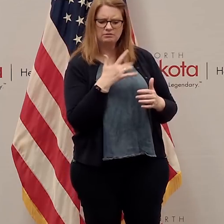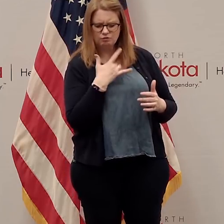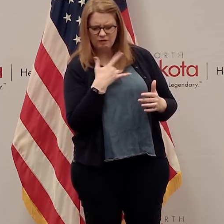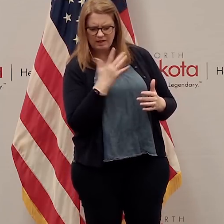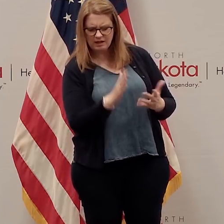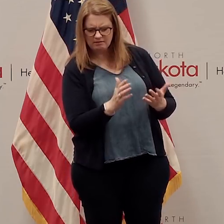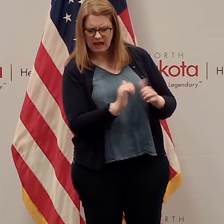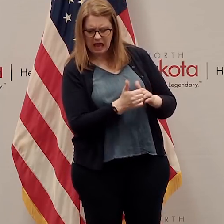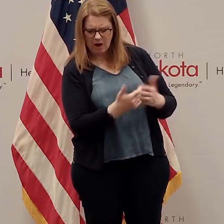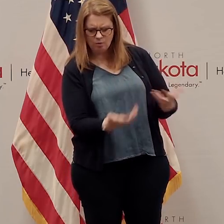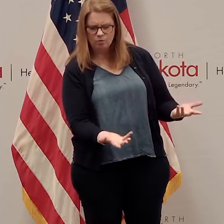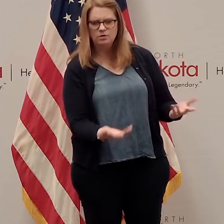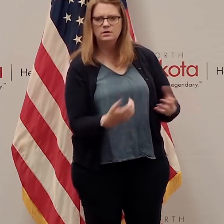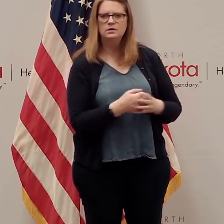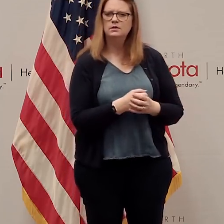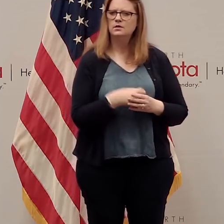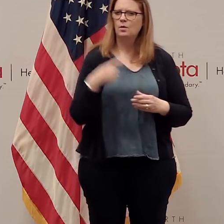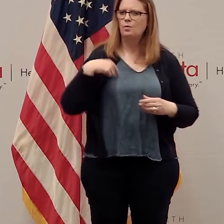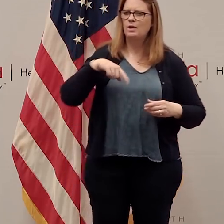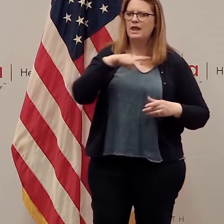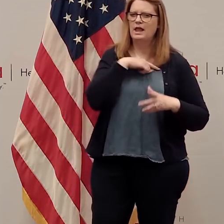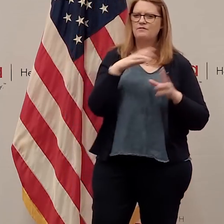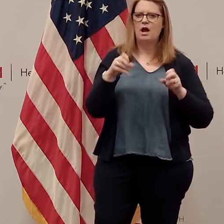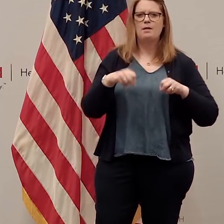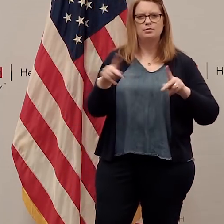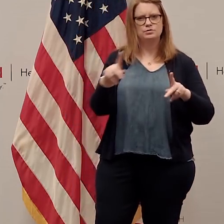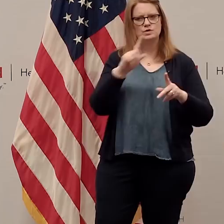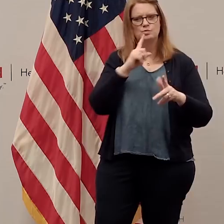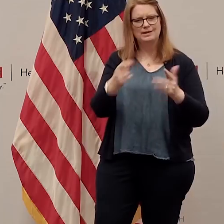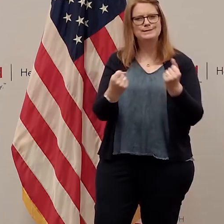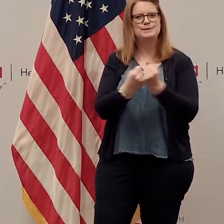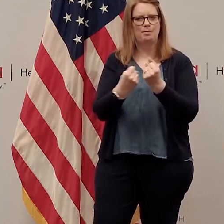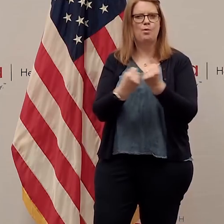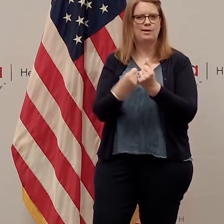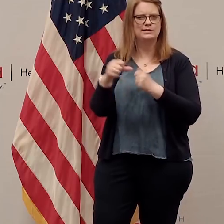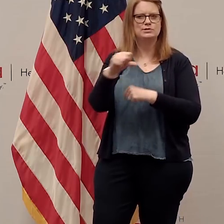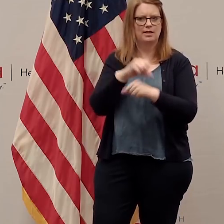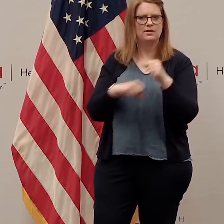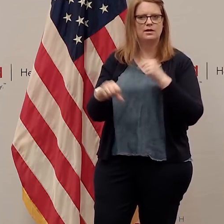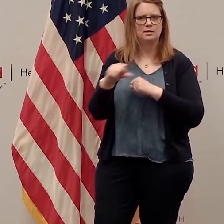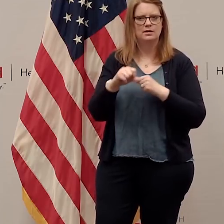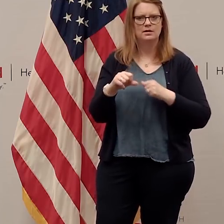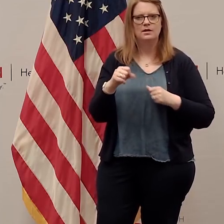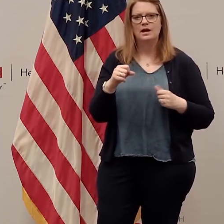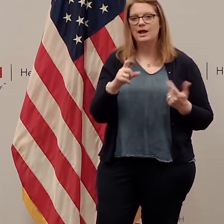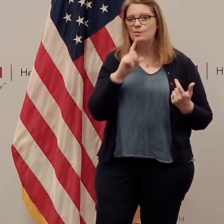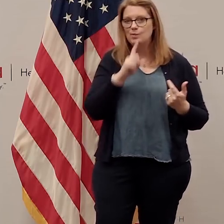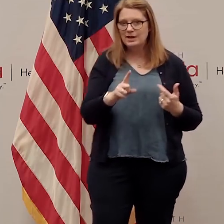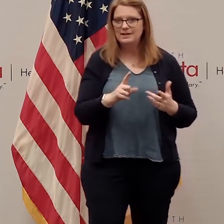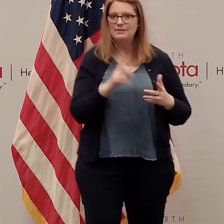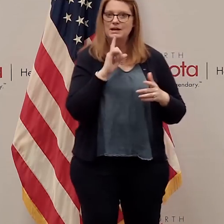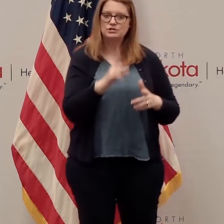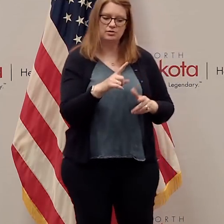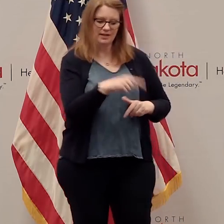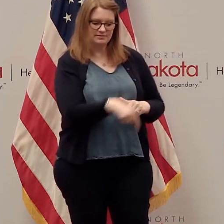me. We all have opportunities to reach out, support each other, and ensure that children and families have what they need, not only to be safe, but to thrive.